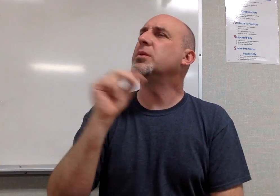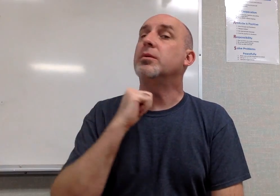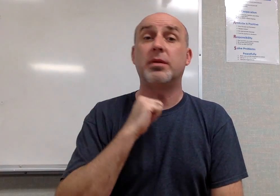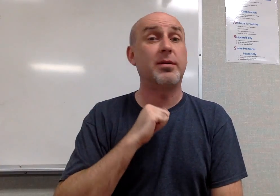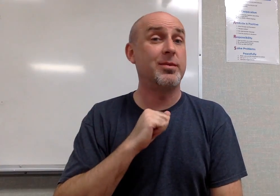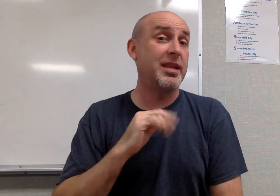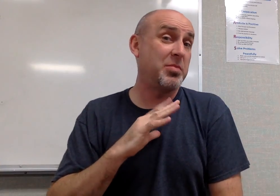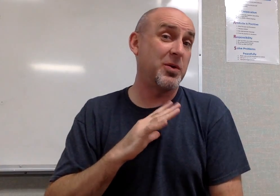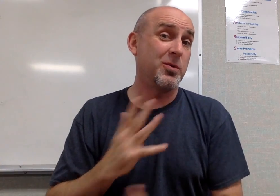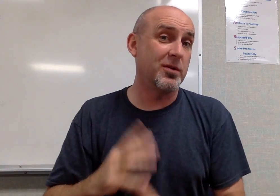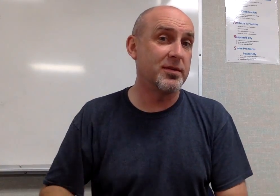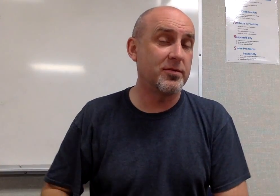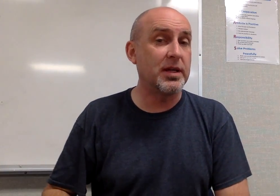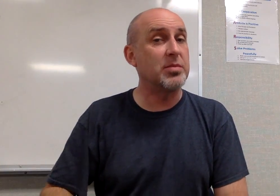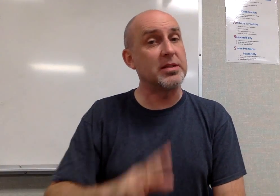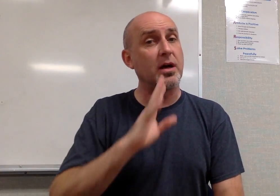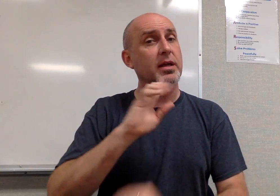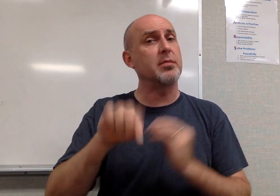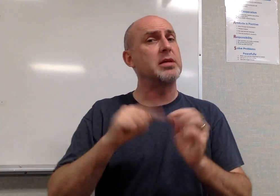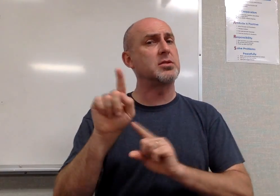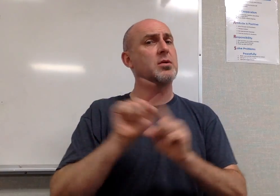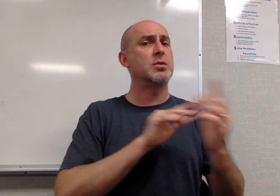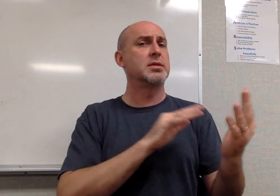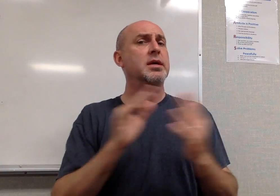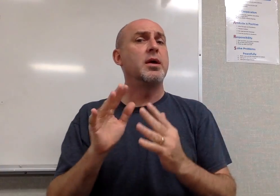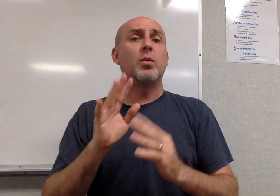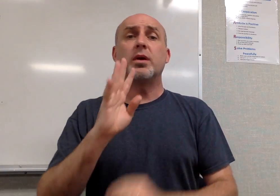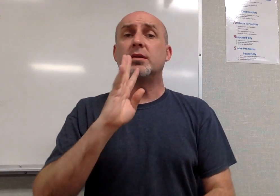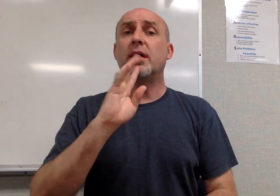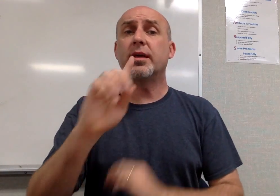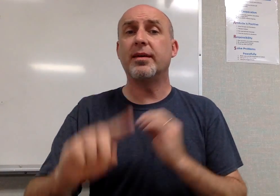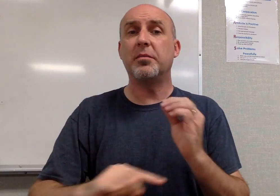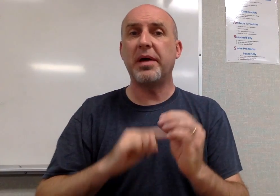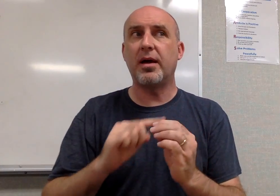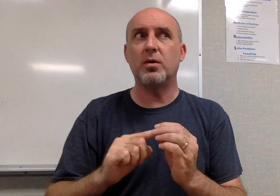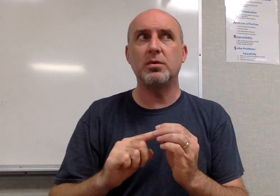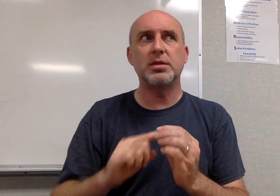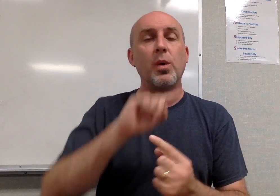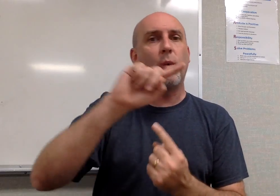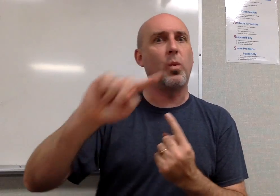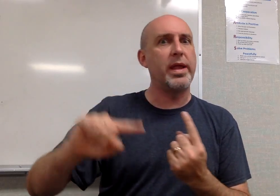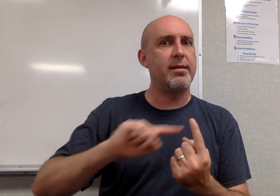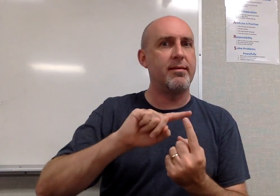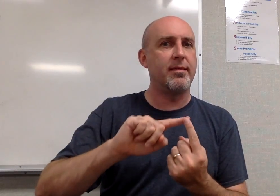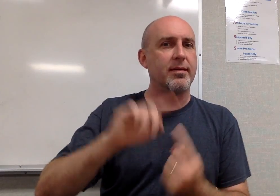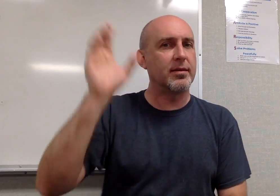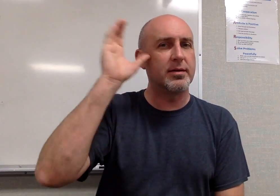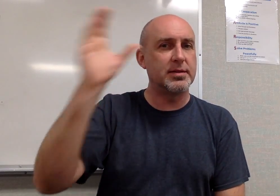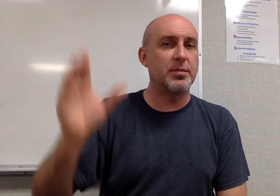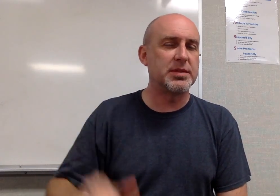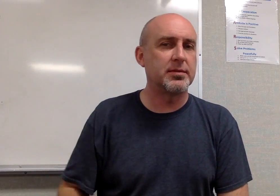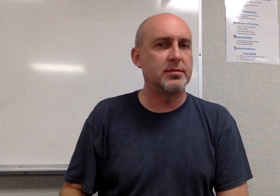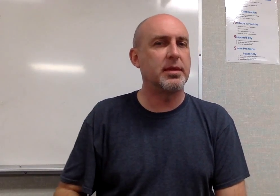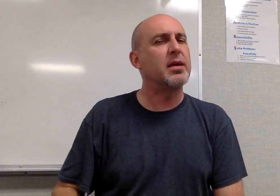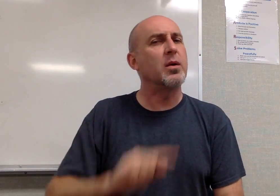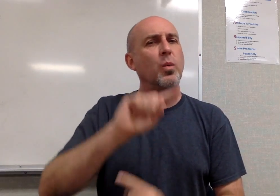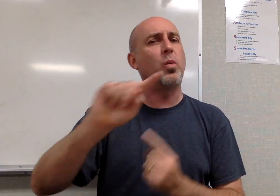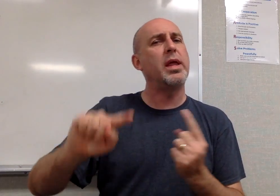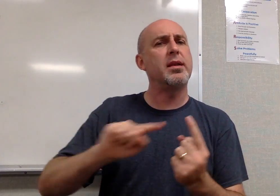No, but wouldn't that be cool if we had been talking about Star Wars? We are talking about when concepts, like when